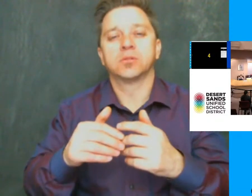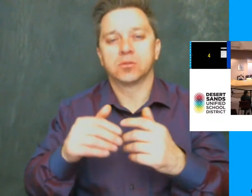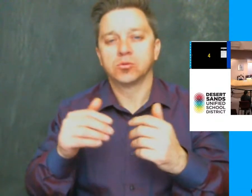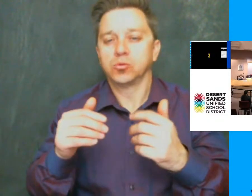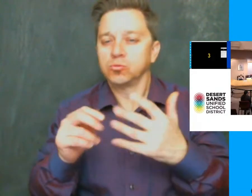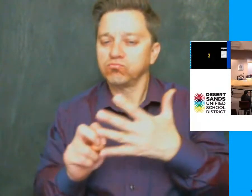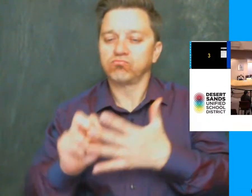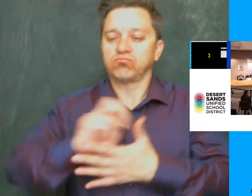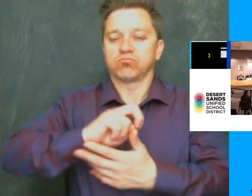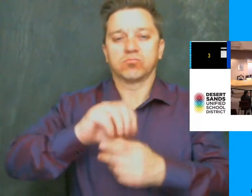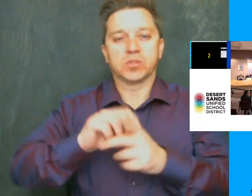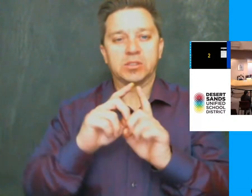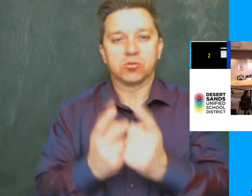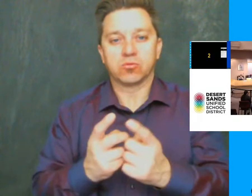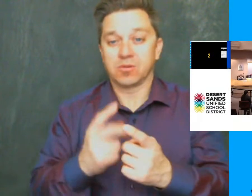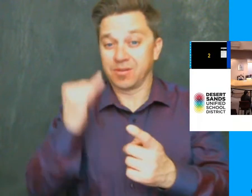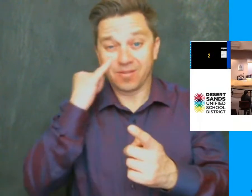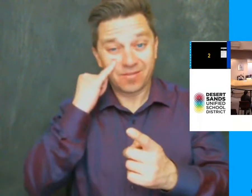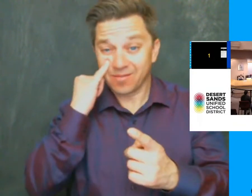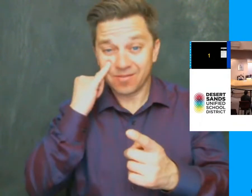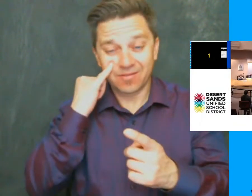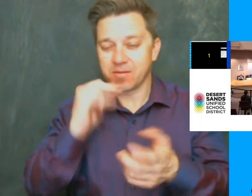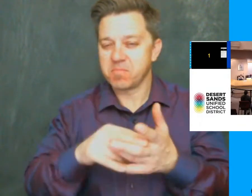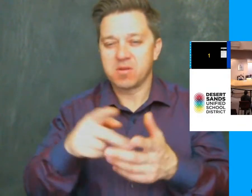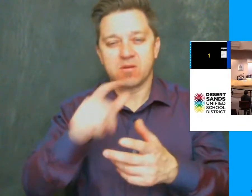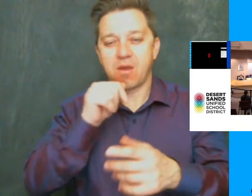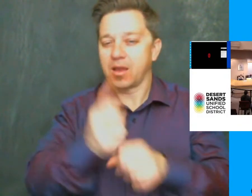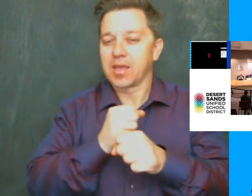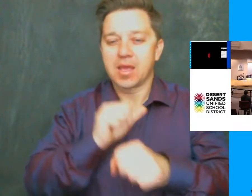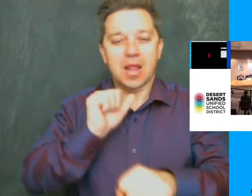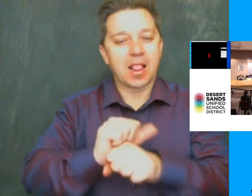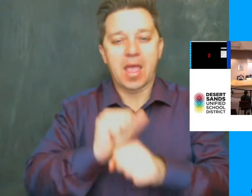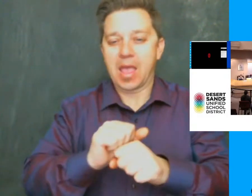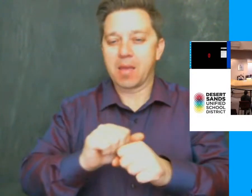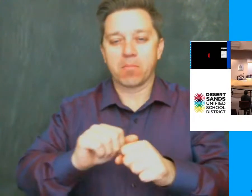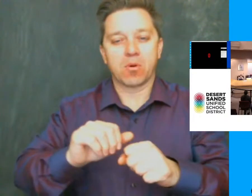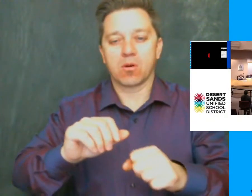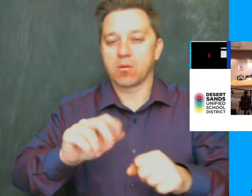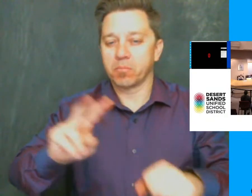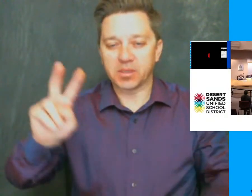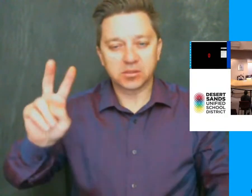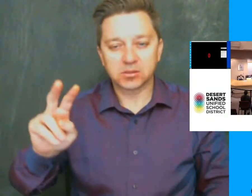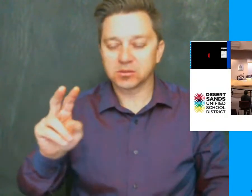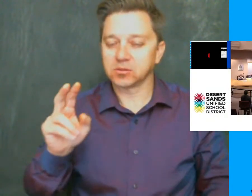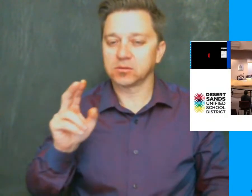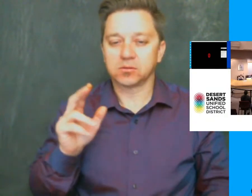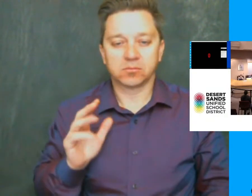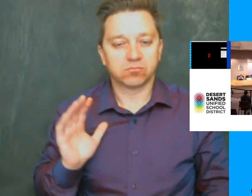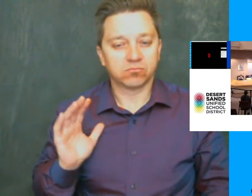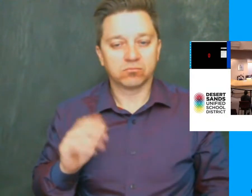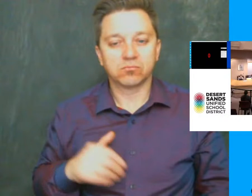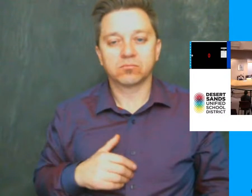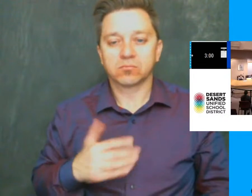that, you don't get labor peace. That's the bargain. Please honor these people with the contract. Thank you.